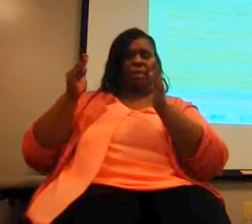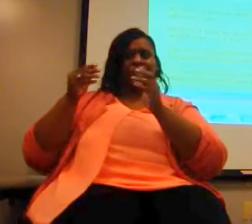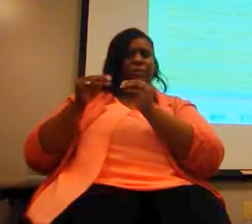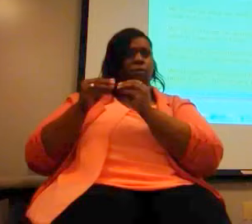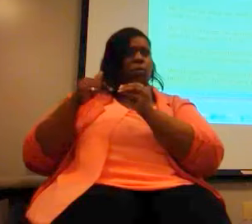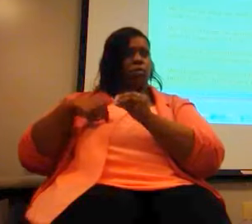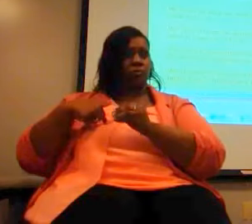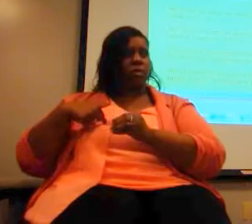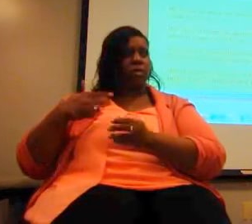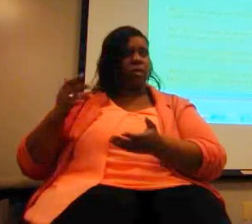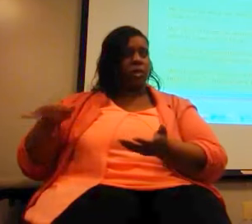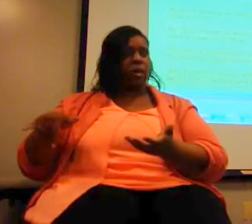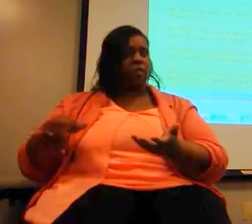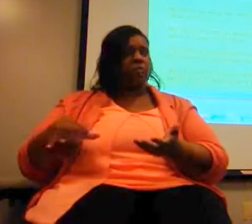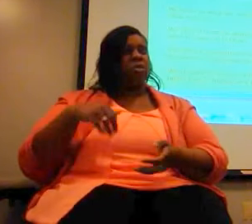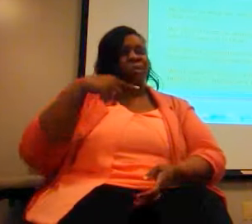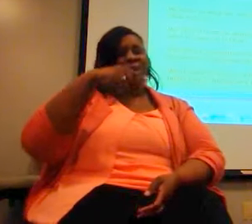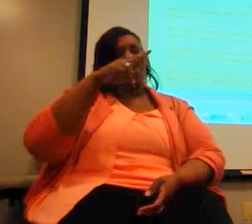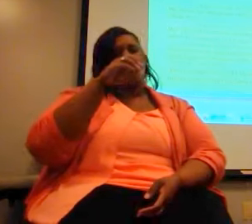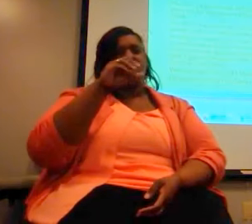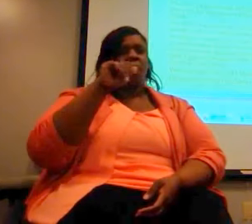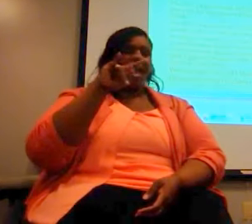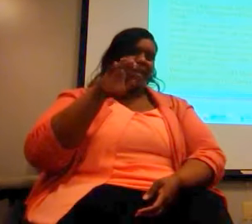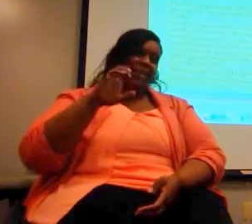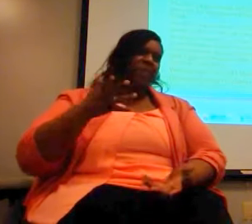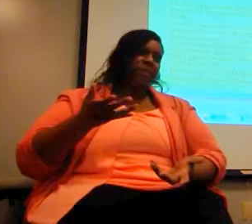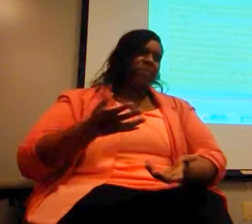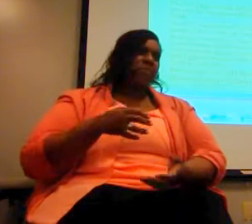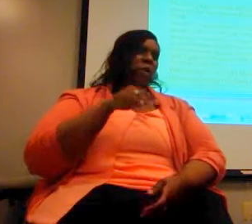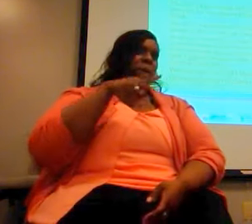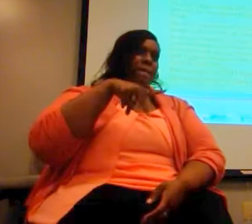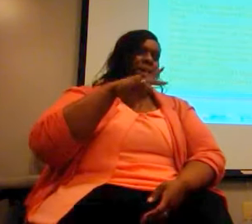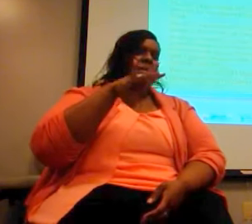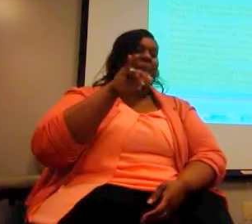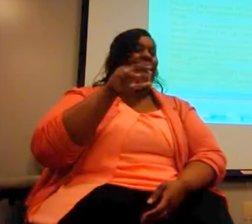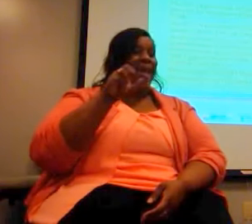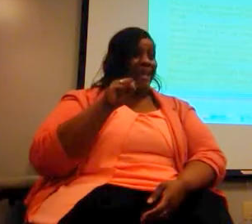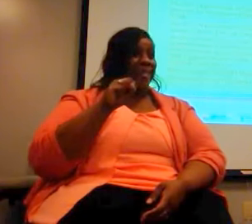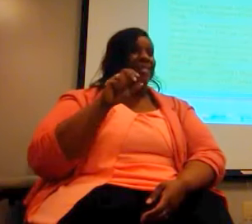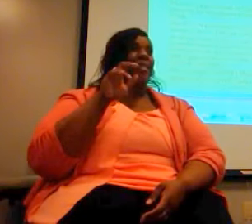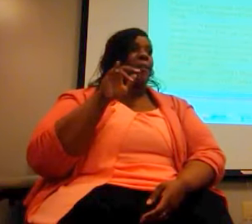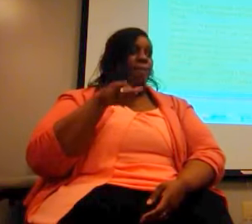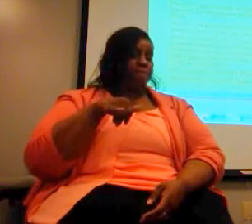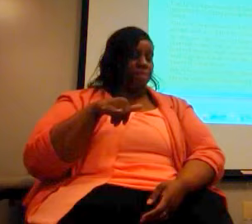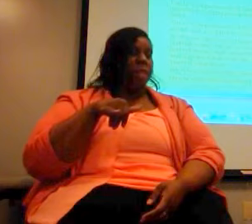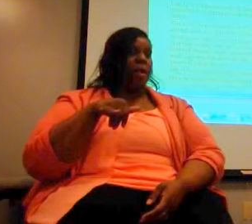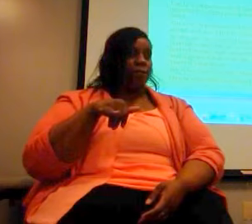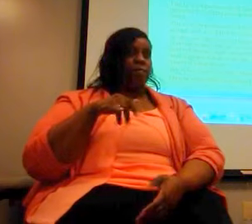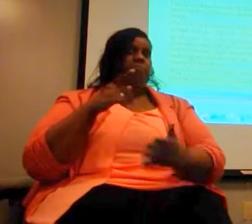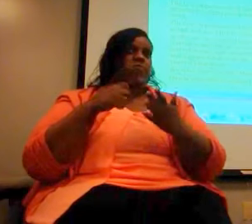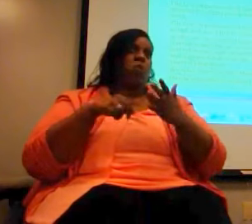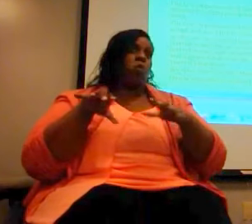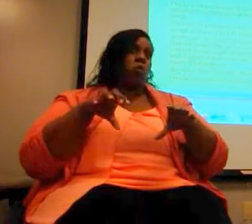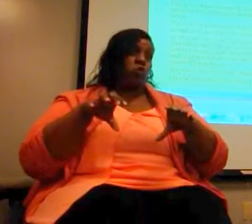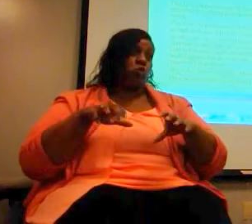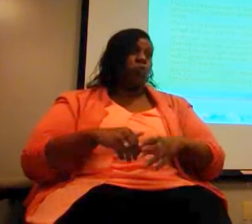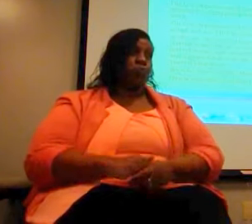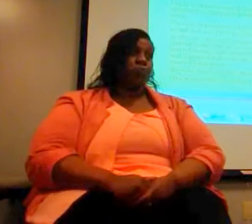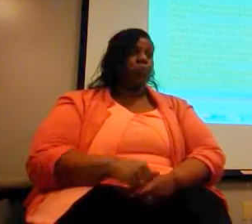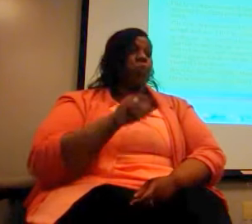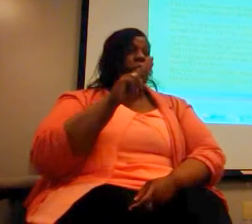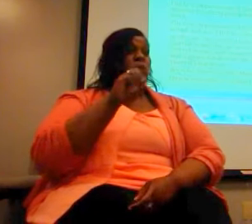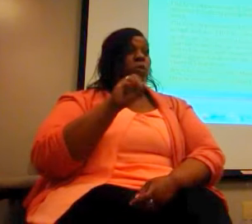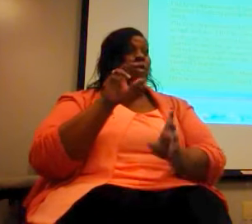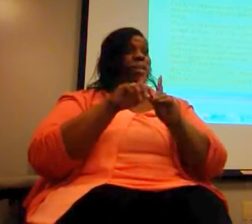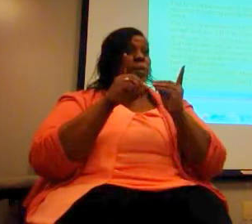We're proactive. So PBIS in schools, this is the government speak. The U.S. Department of Education has